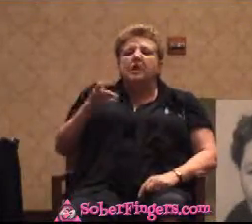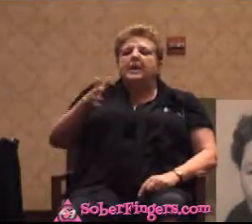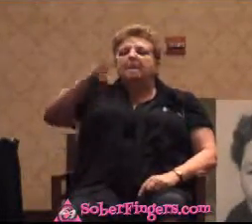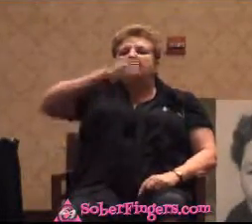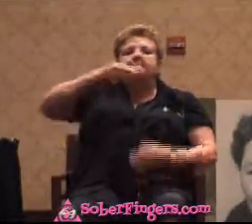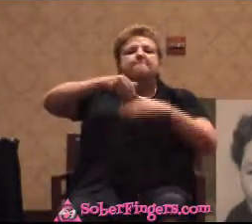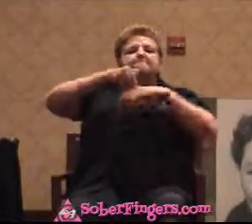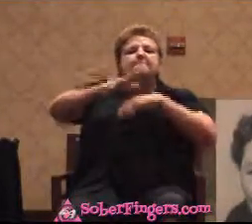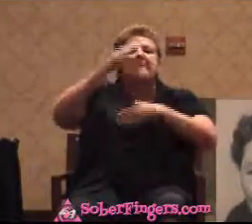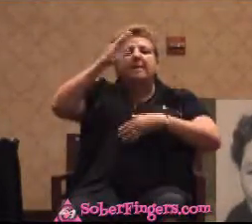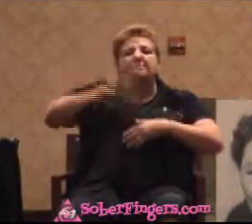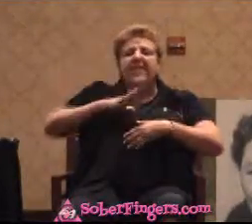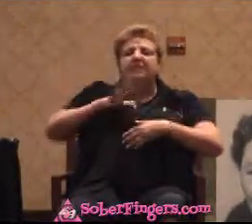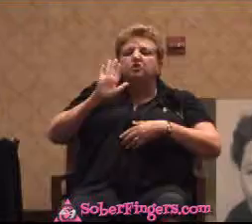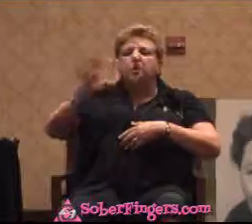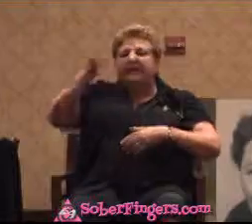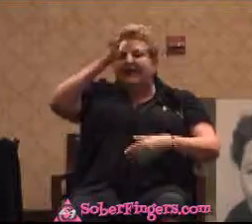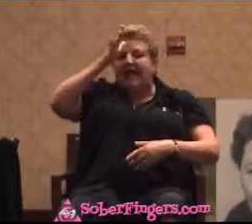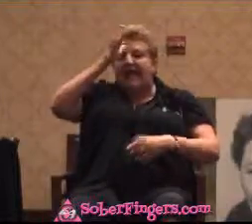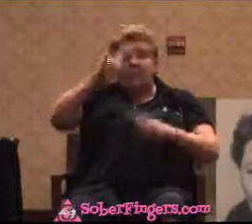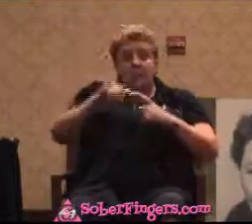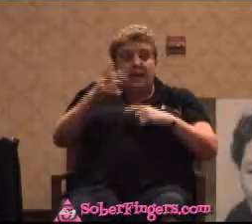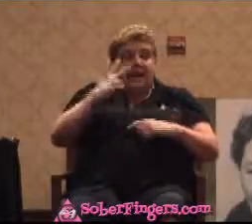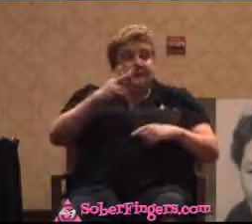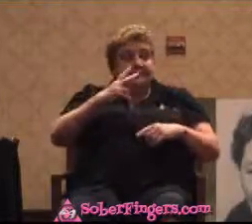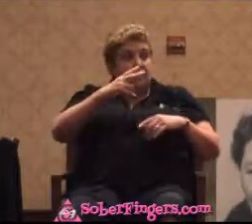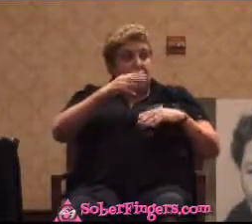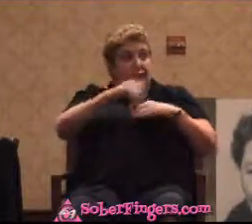So whenever I saw the mailman coming down the street, I'd be like, Daddy!